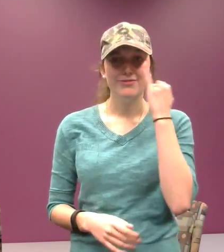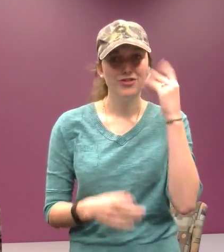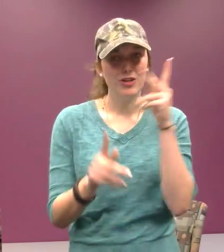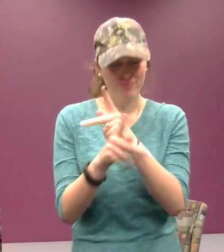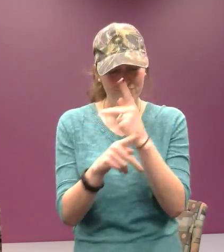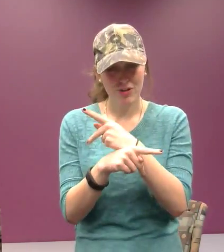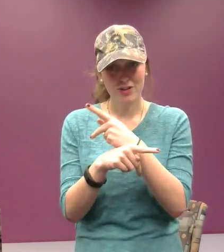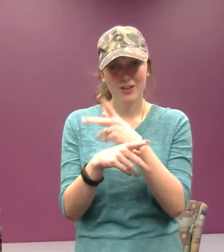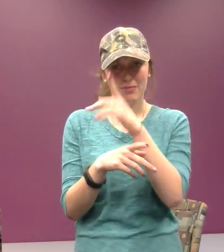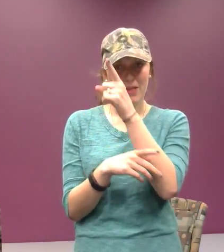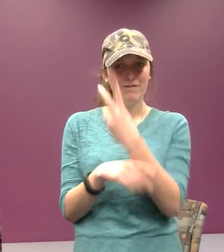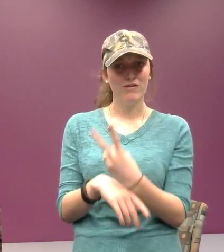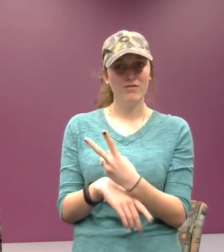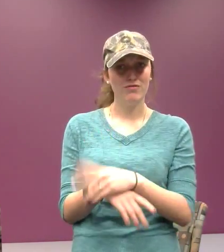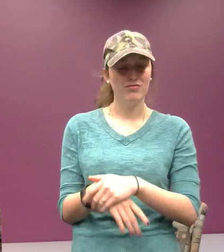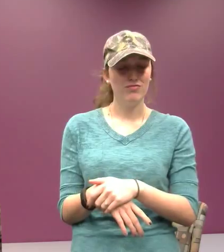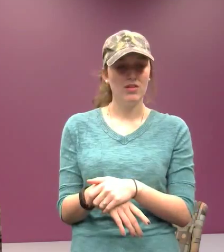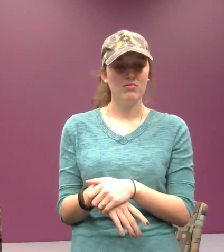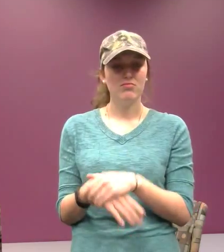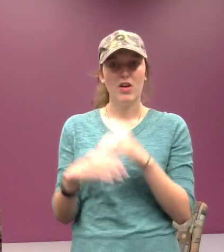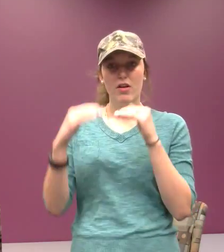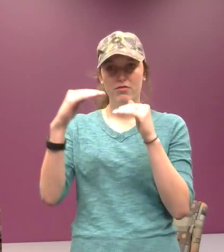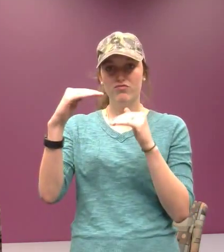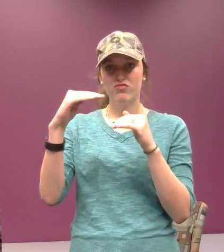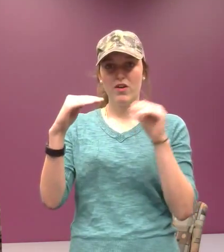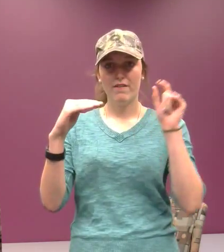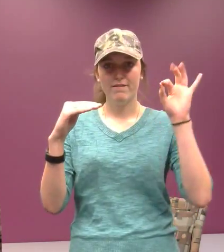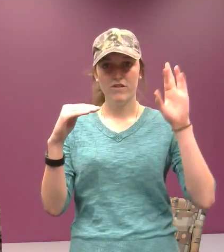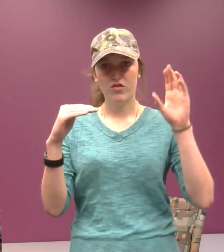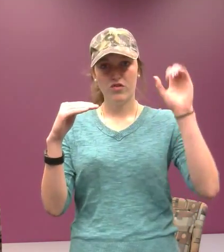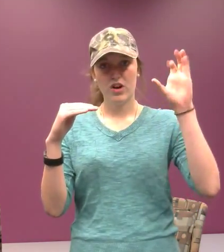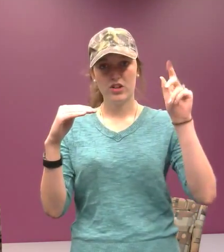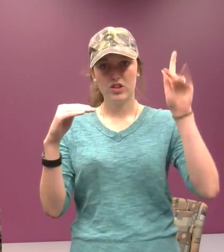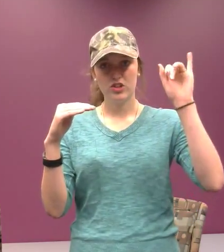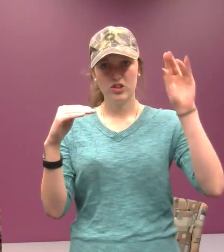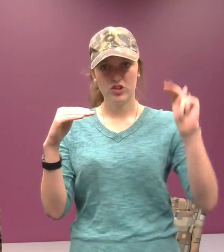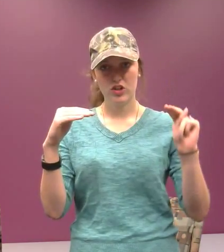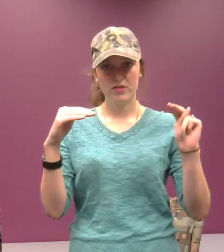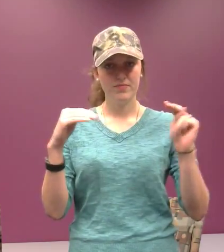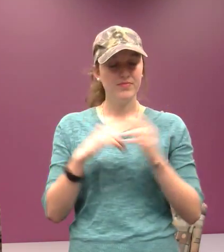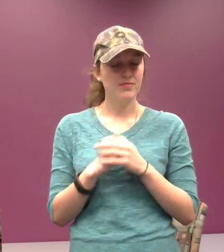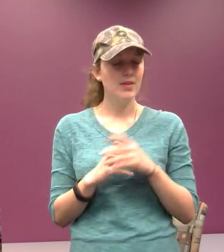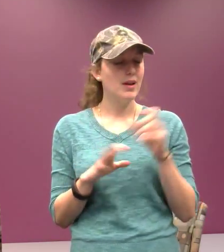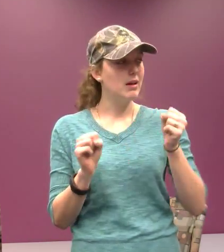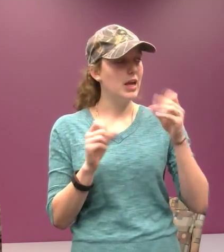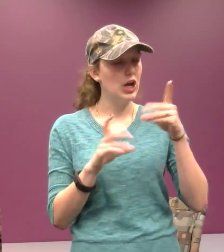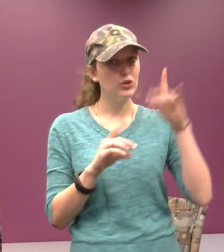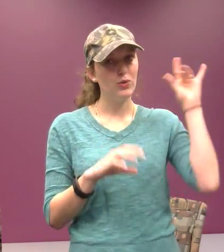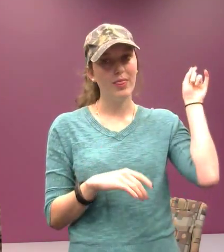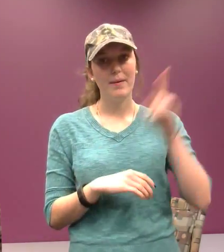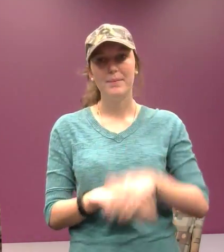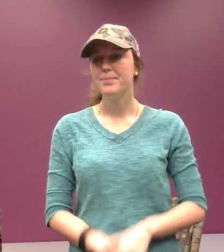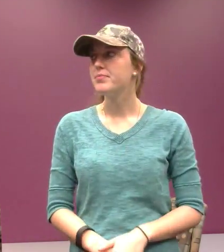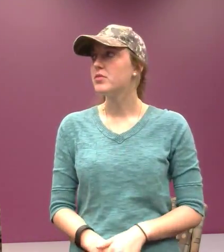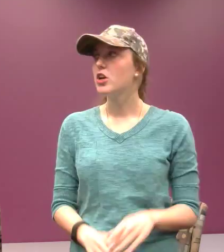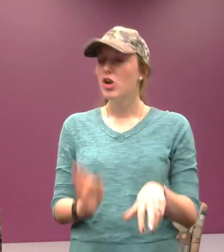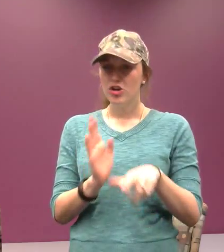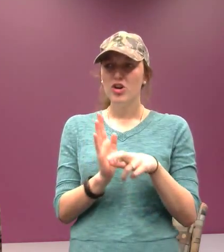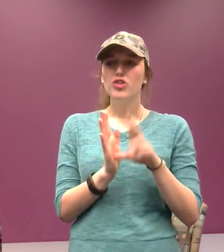can do this pretty easily. So let's just review a multiplication of fractions here. We have 6/8